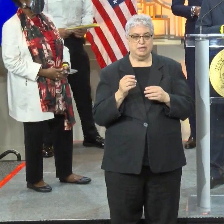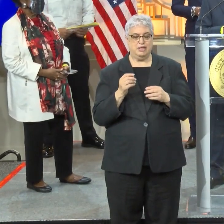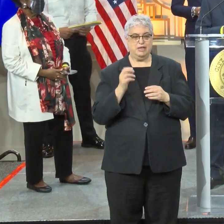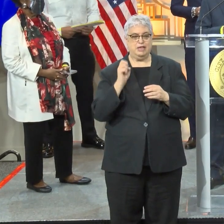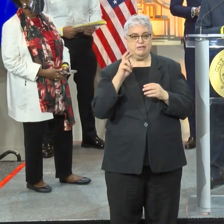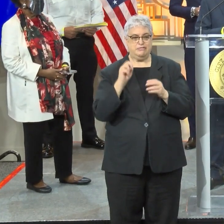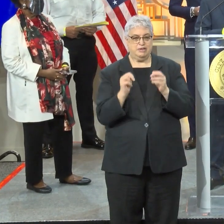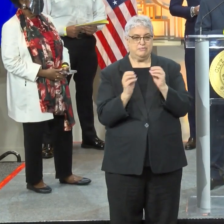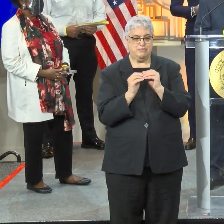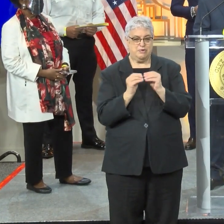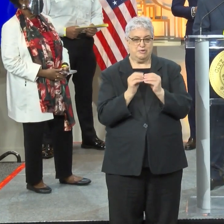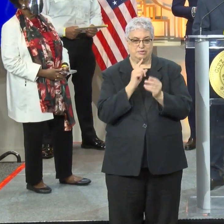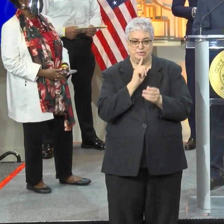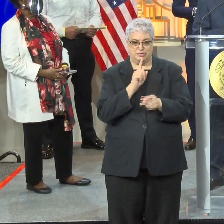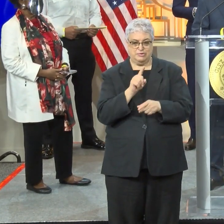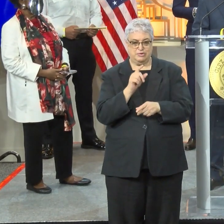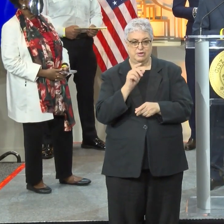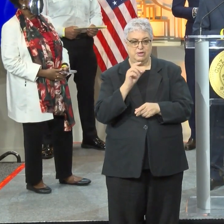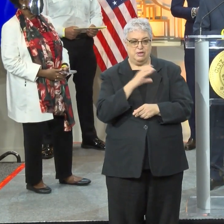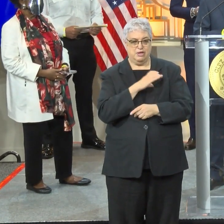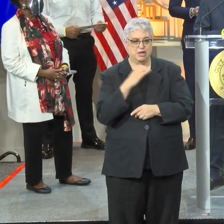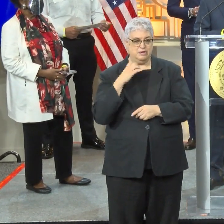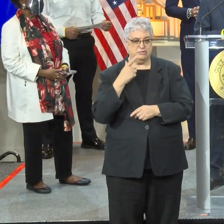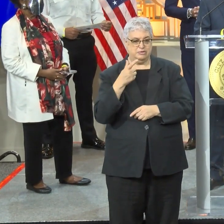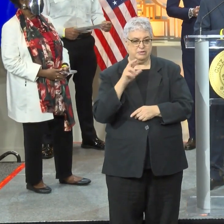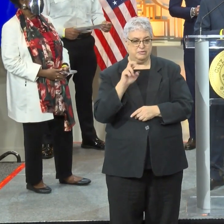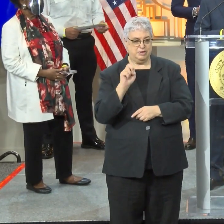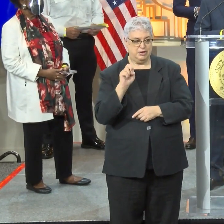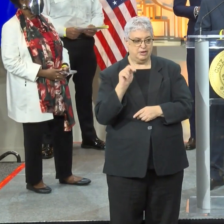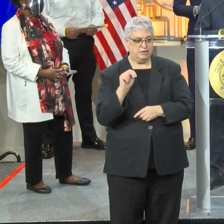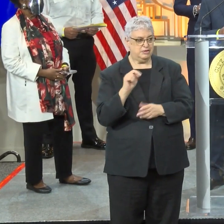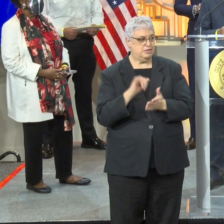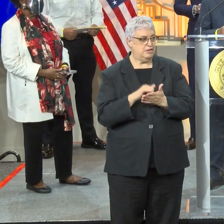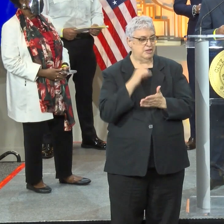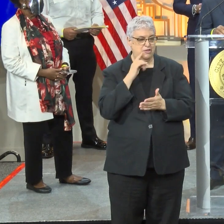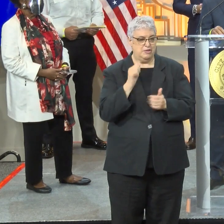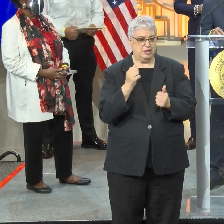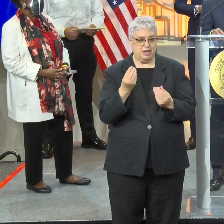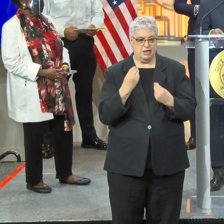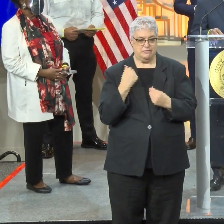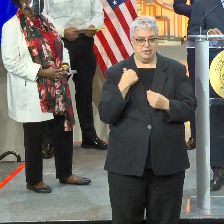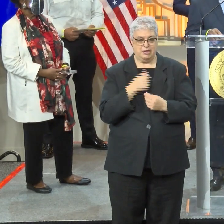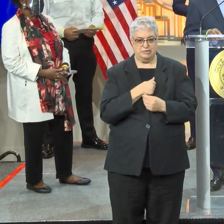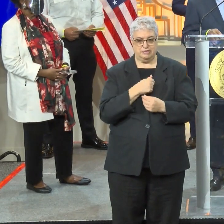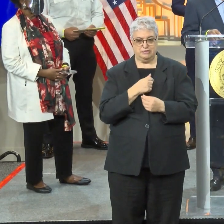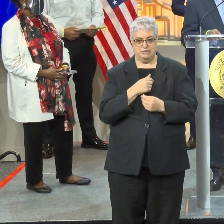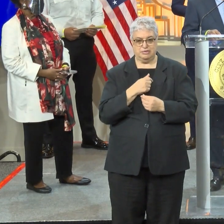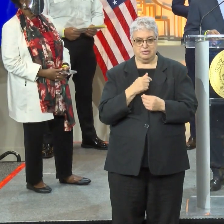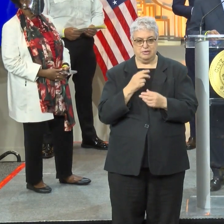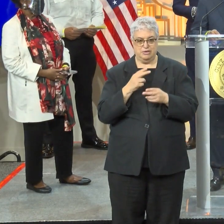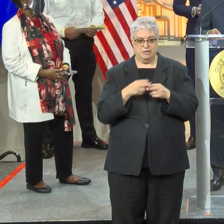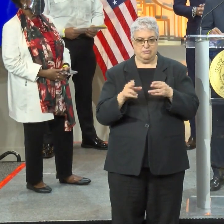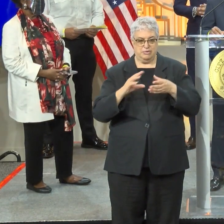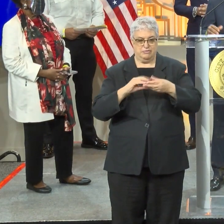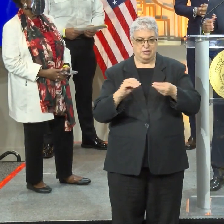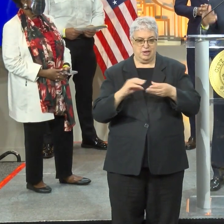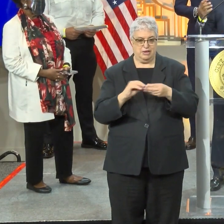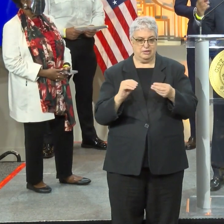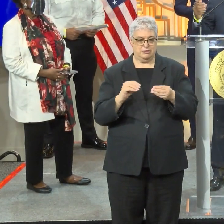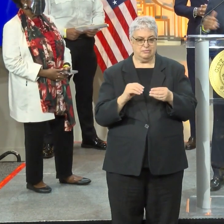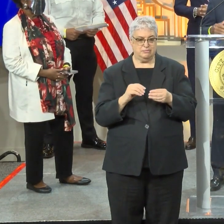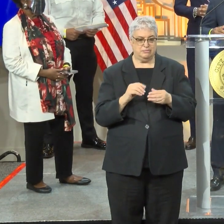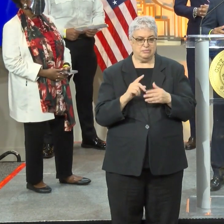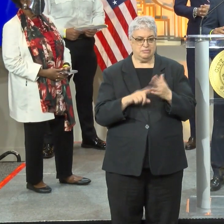So, Congressman Green, I know you are now here. Maybe if you can give us just a brief update on where we are, possibly in terms of